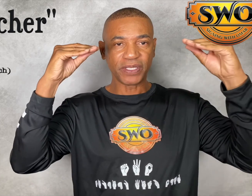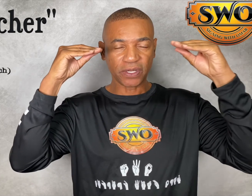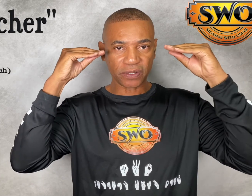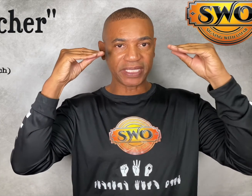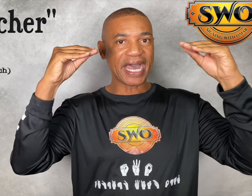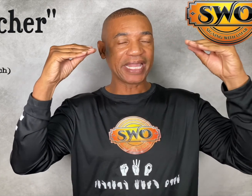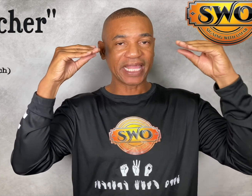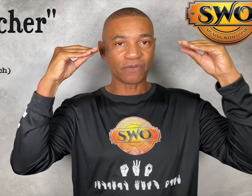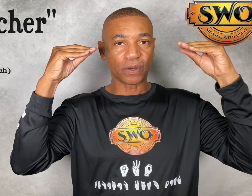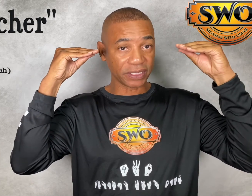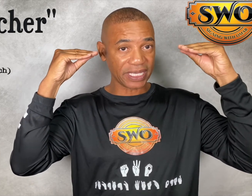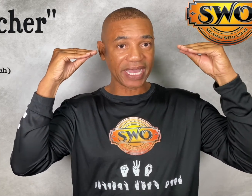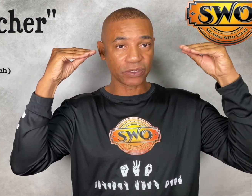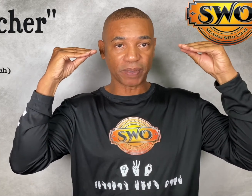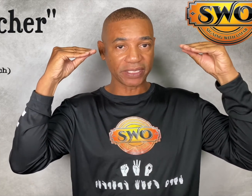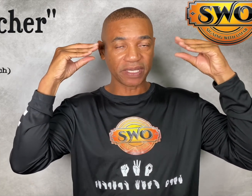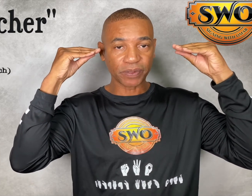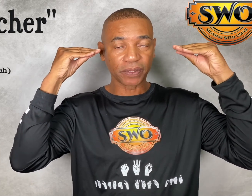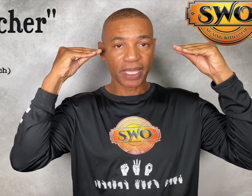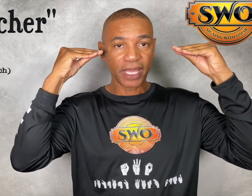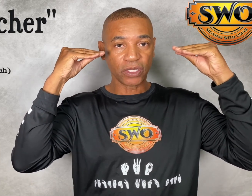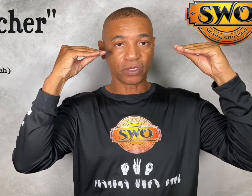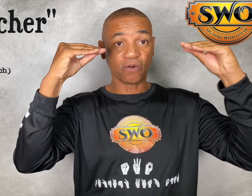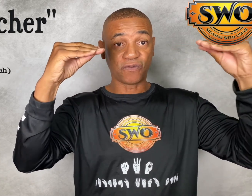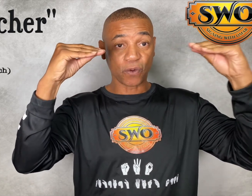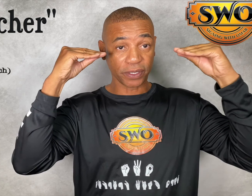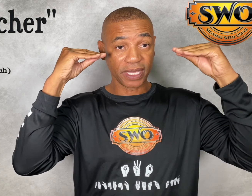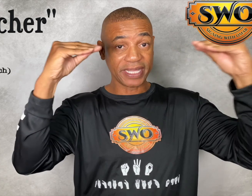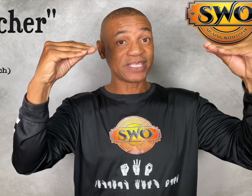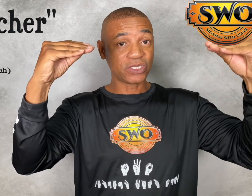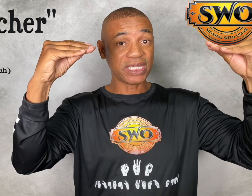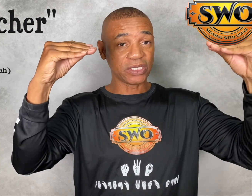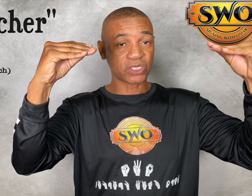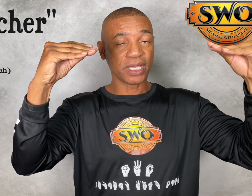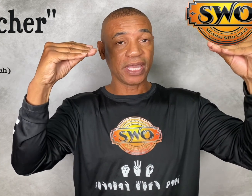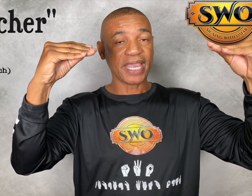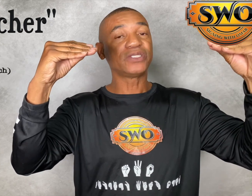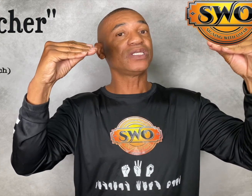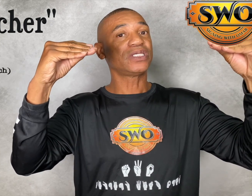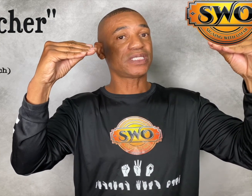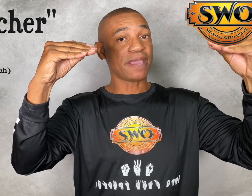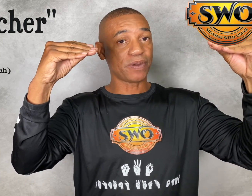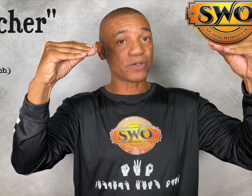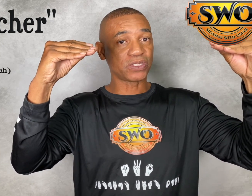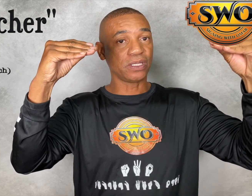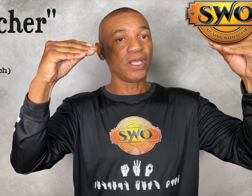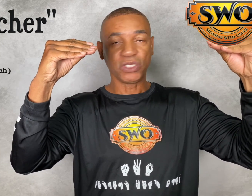near the eye level on the sides by the temple. You're going to go forward. That's teach. And since it's a person, you use